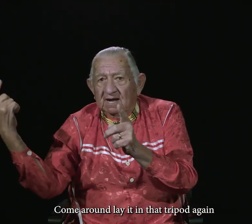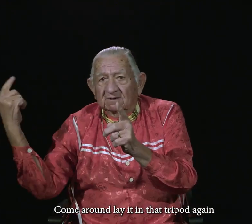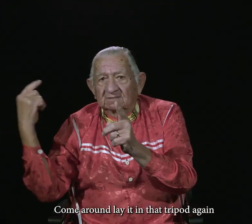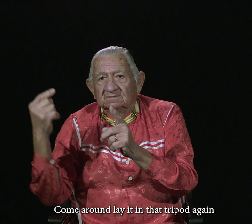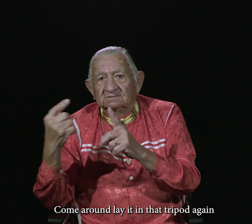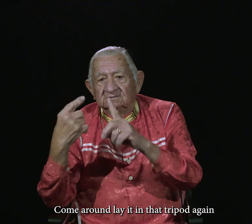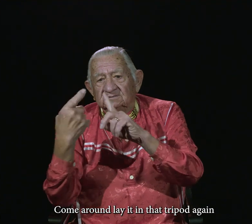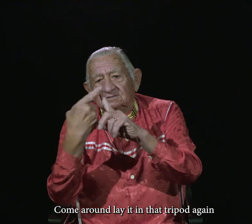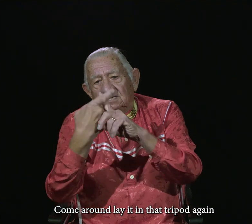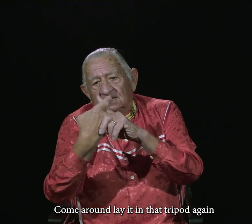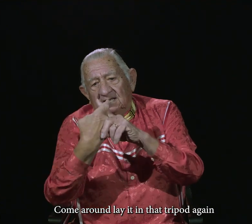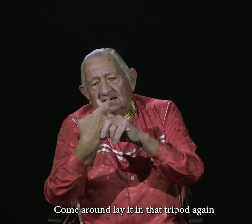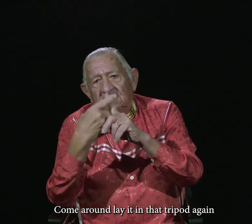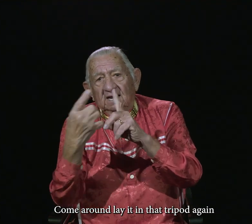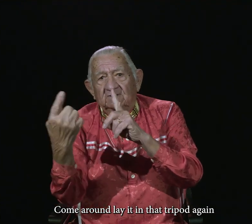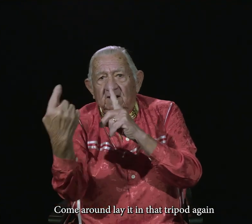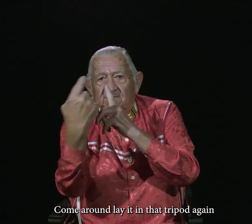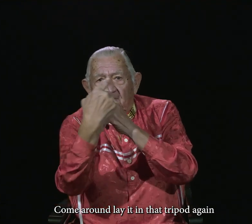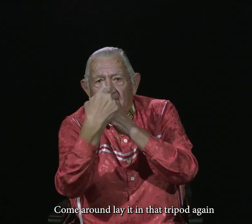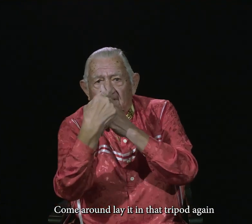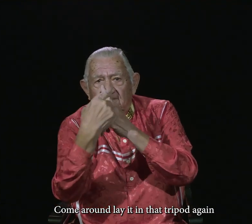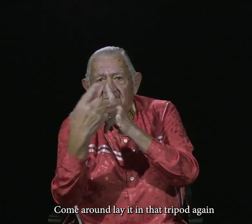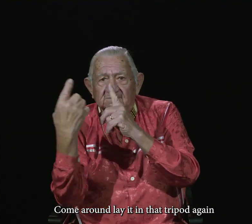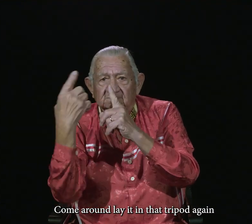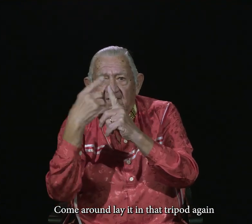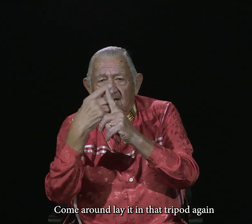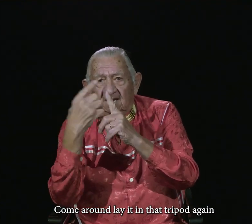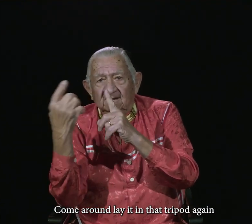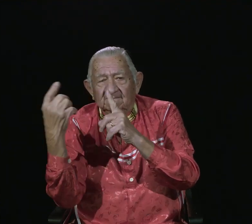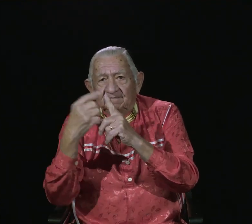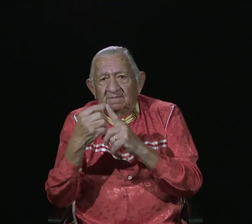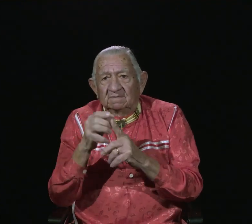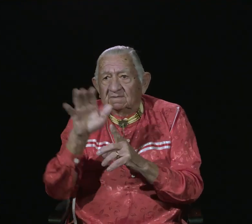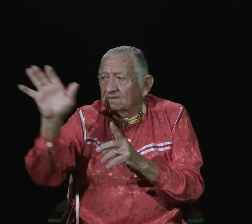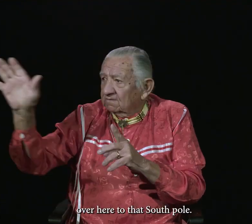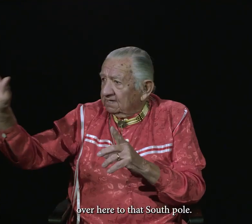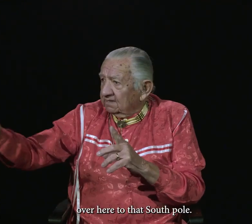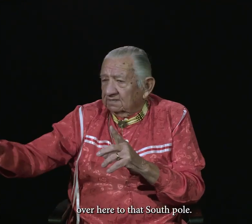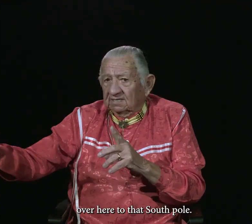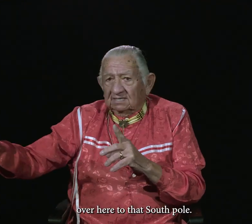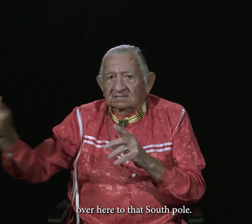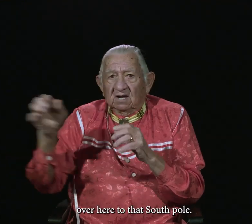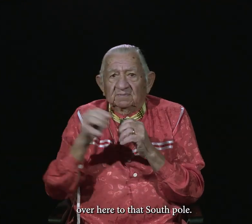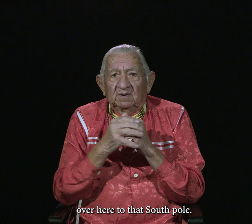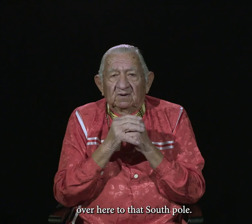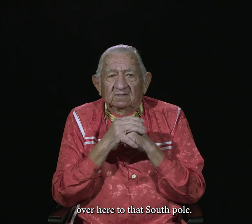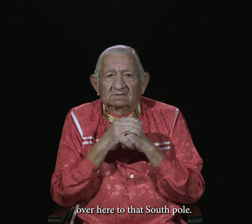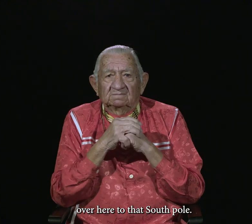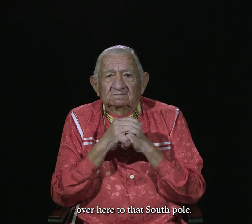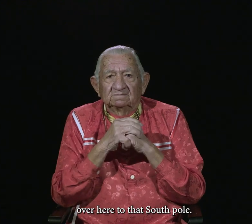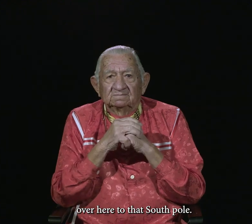around, lay it in that tripod again over here to that south pole.